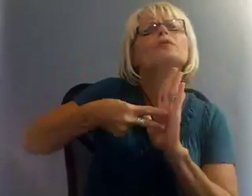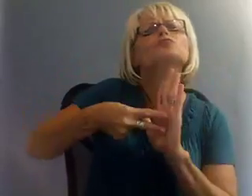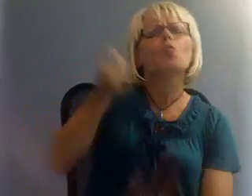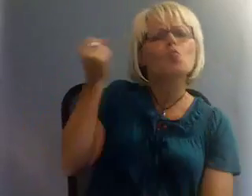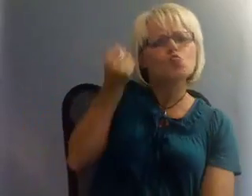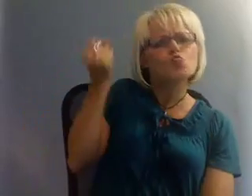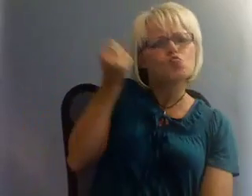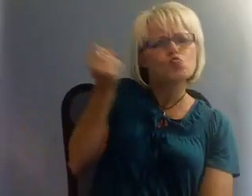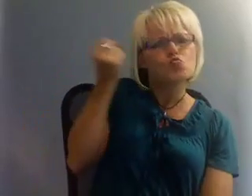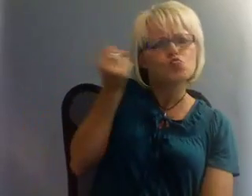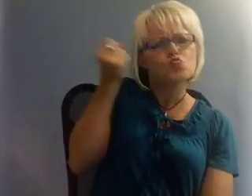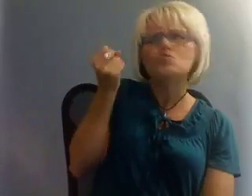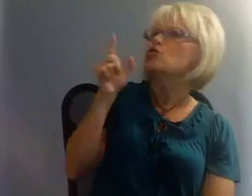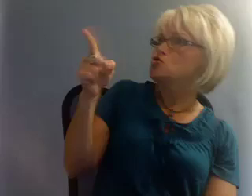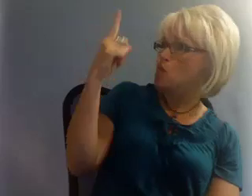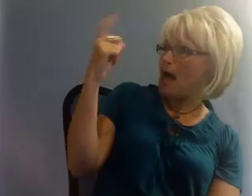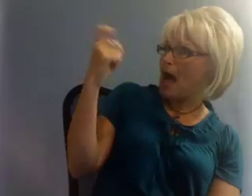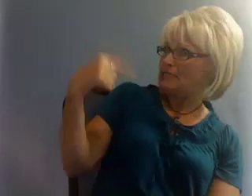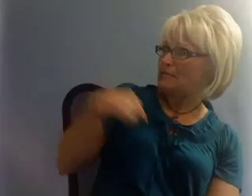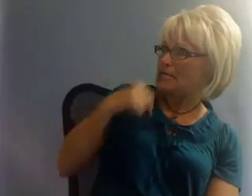what he asked us to do. Just because we're full of hate.